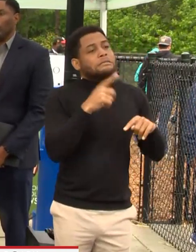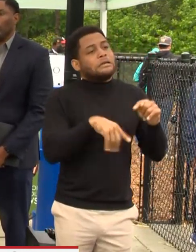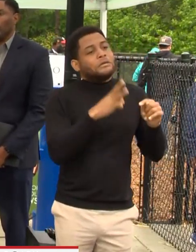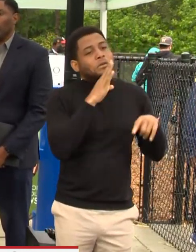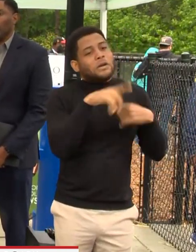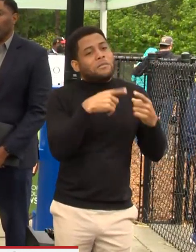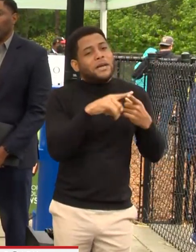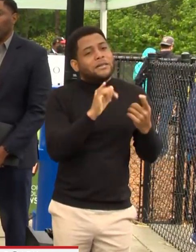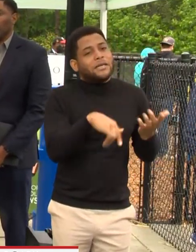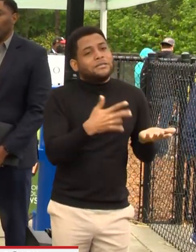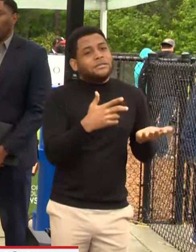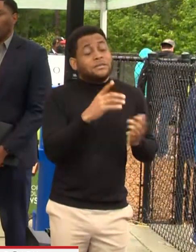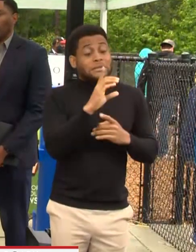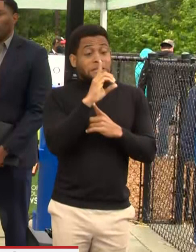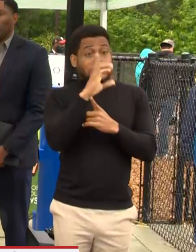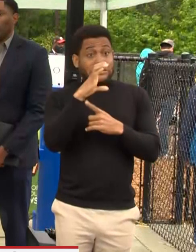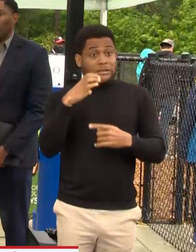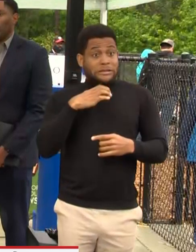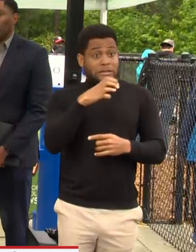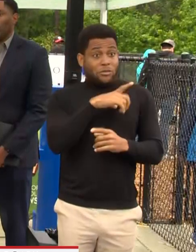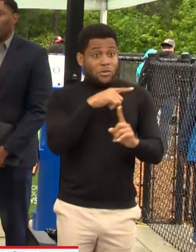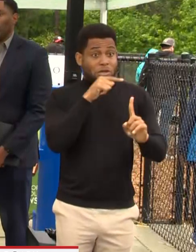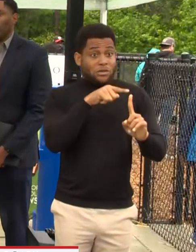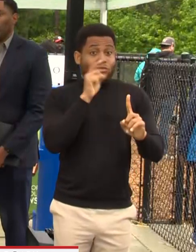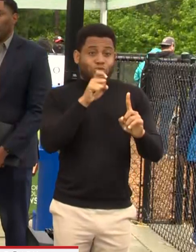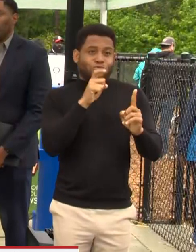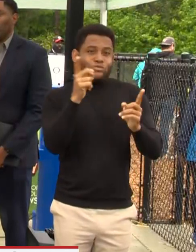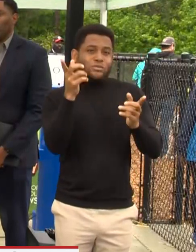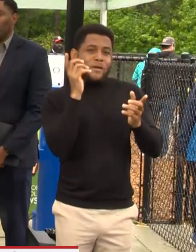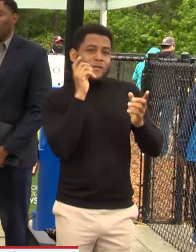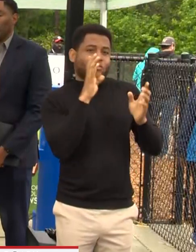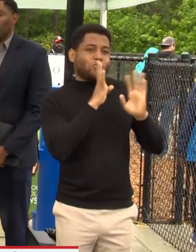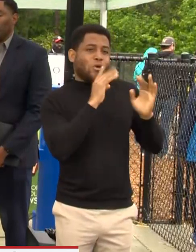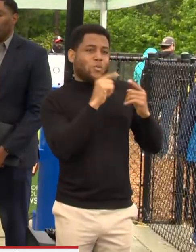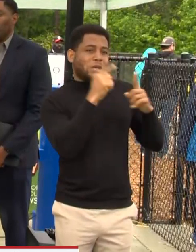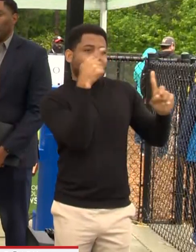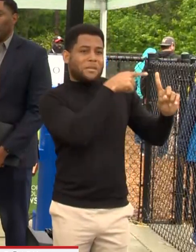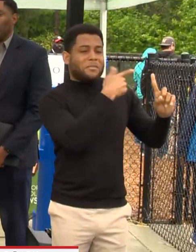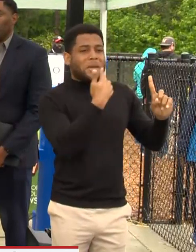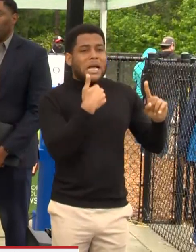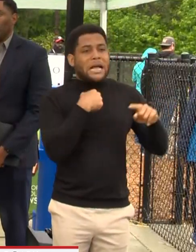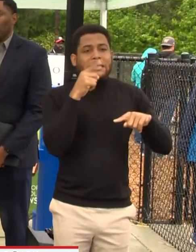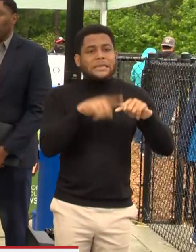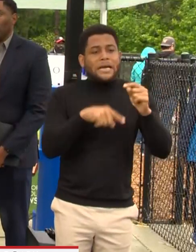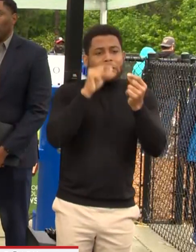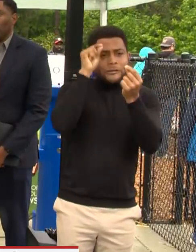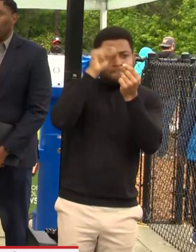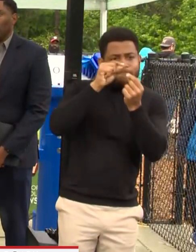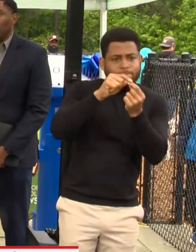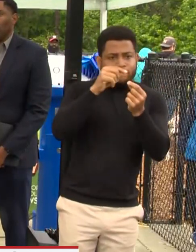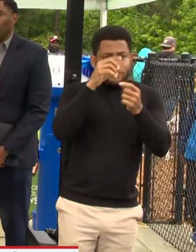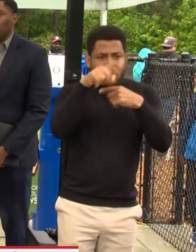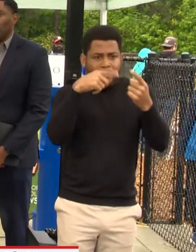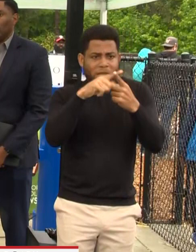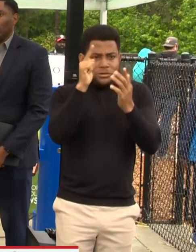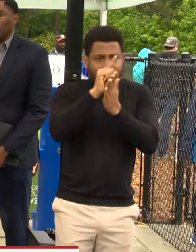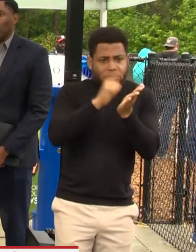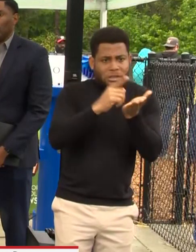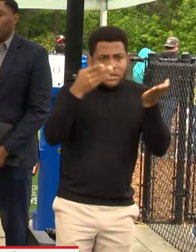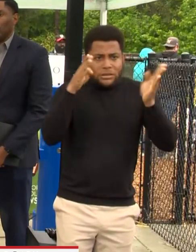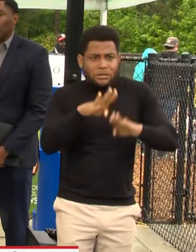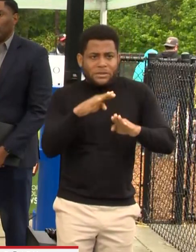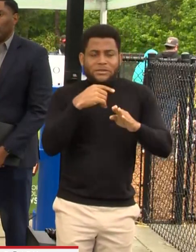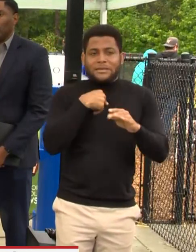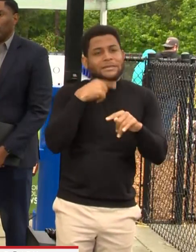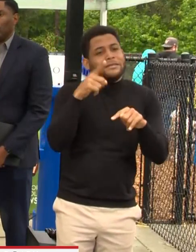will have to refer to them. And I can't speak specifically about a settlement. What I can say, Mark, is